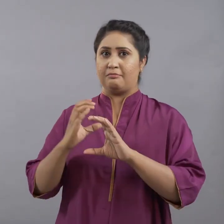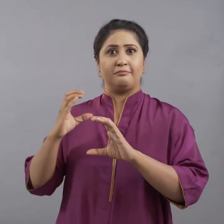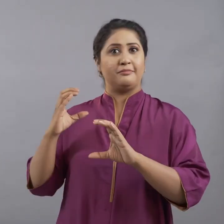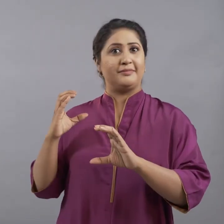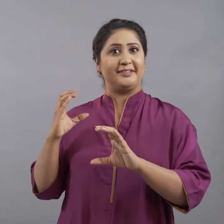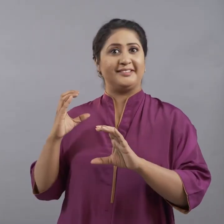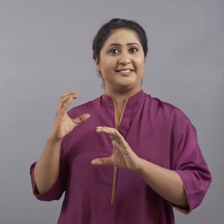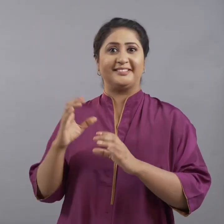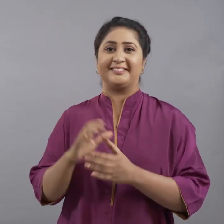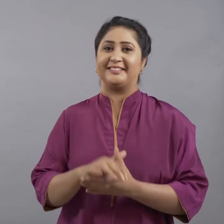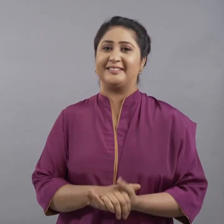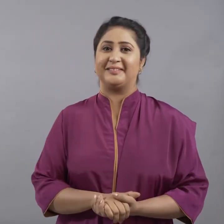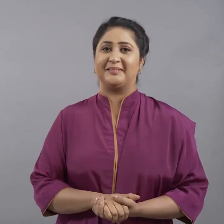Bus.